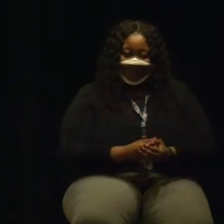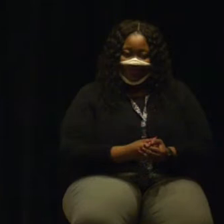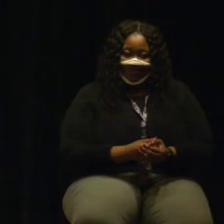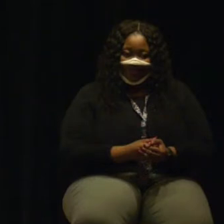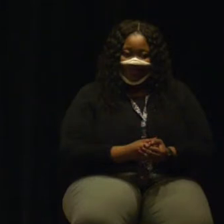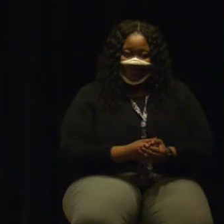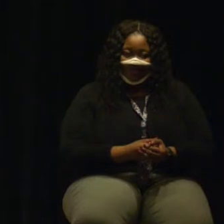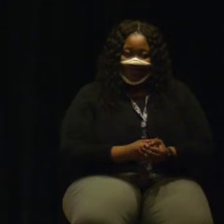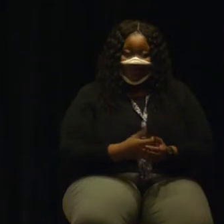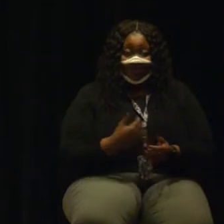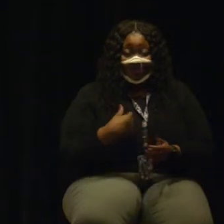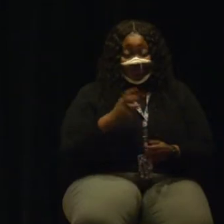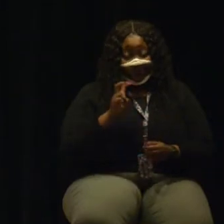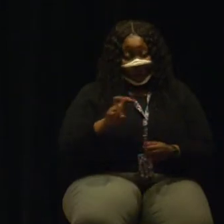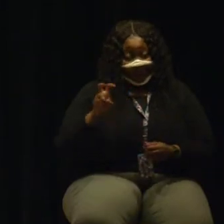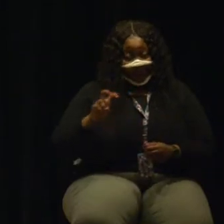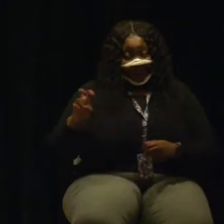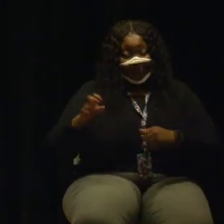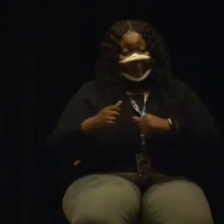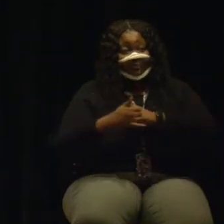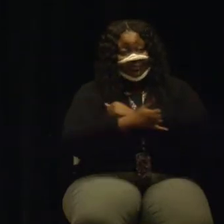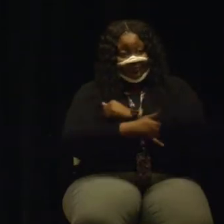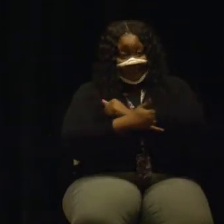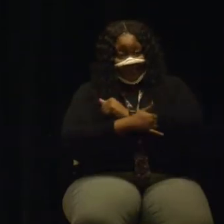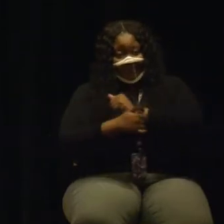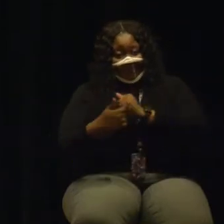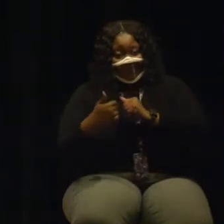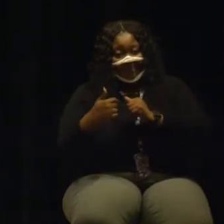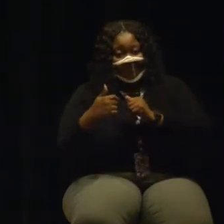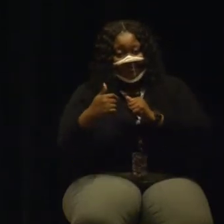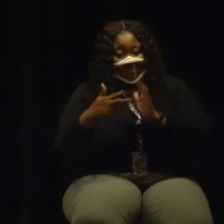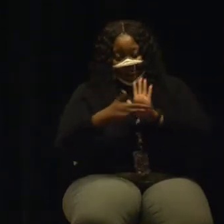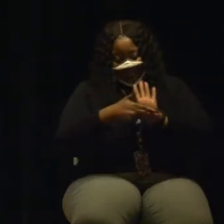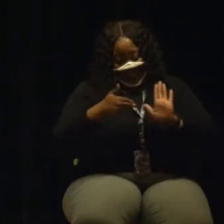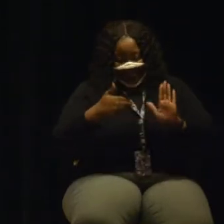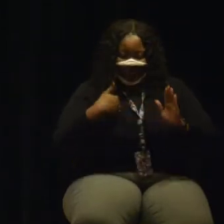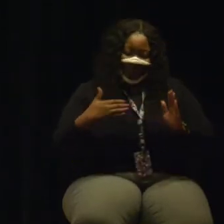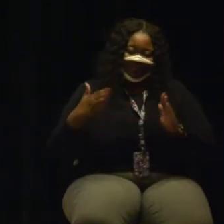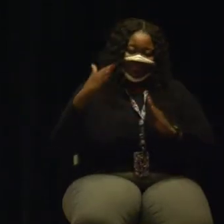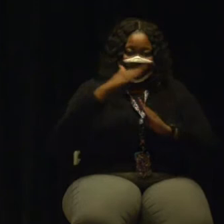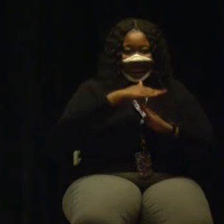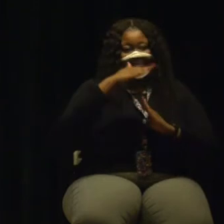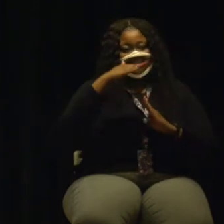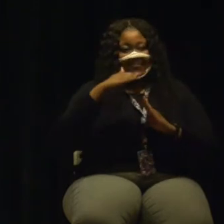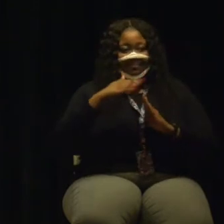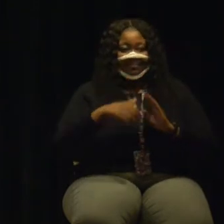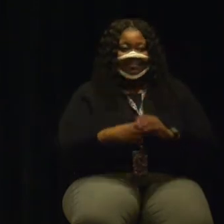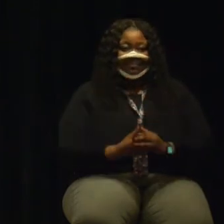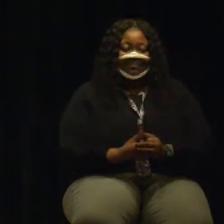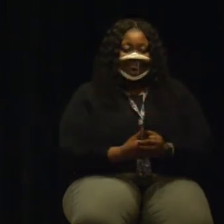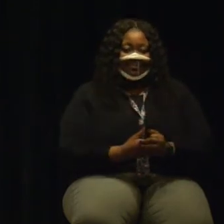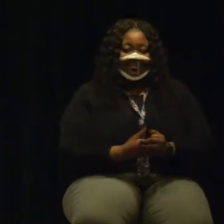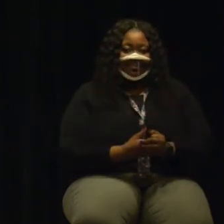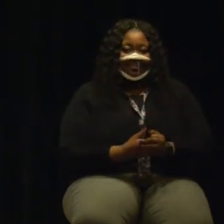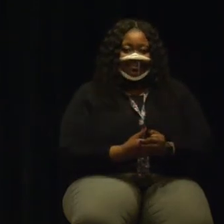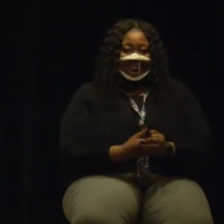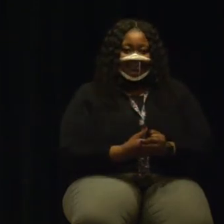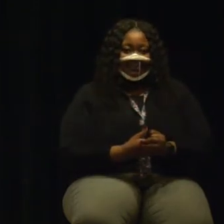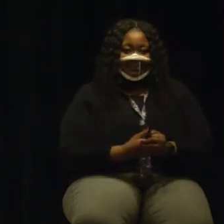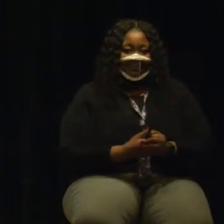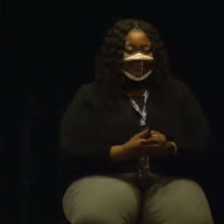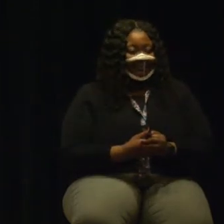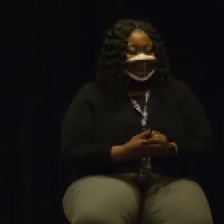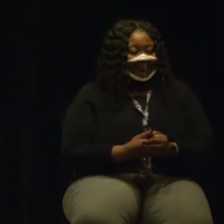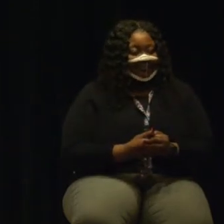every country in the world and they call me champion in all their languages. Listen. A pachyderm is still a pachyderm, whether on an